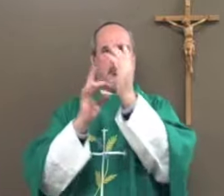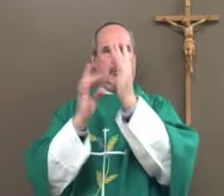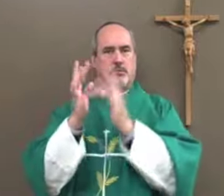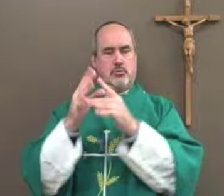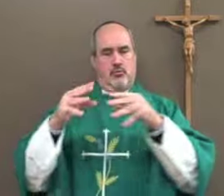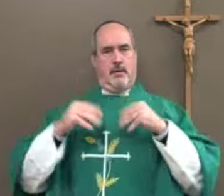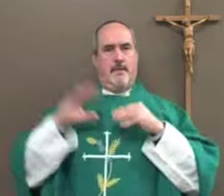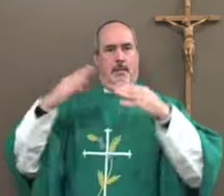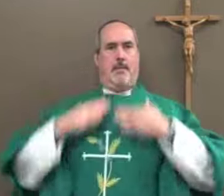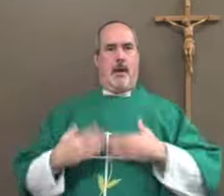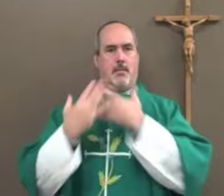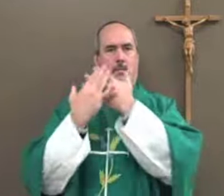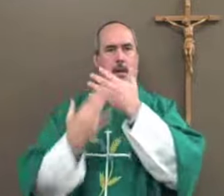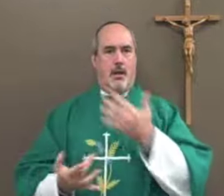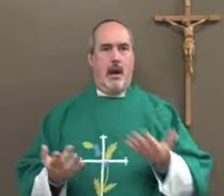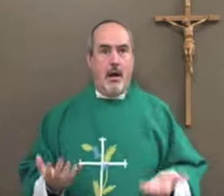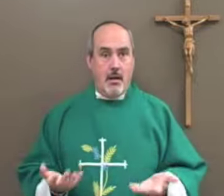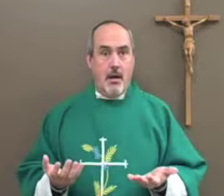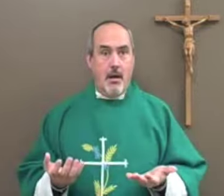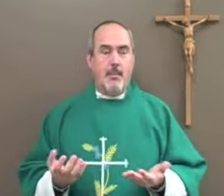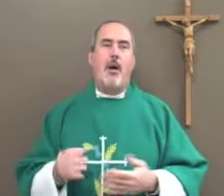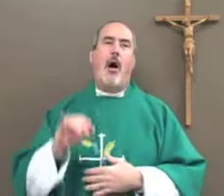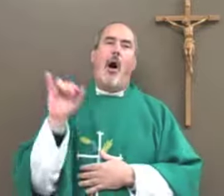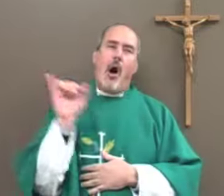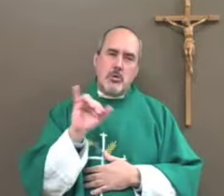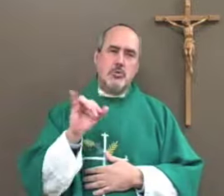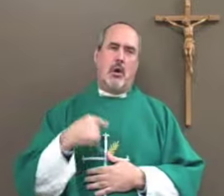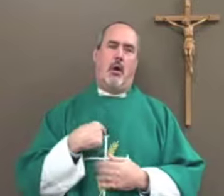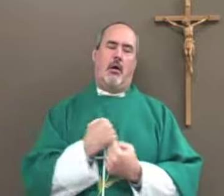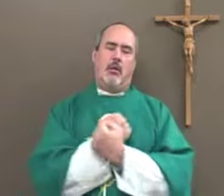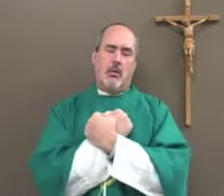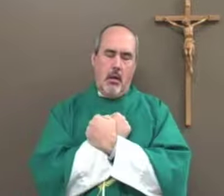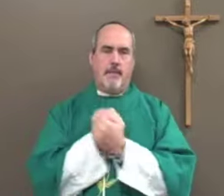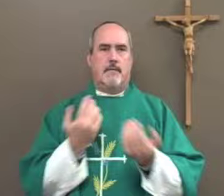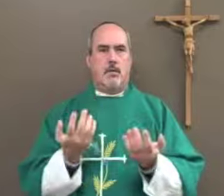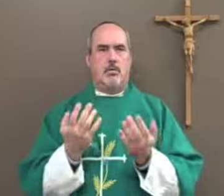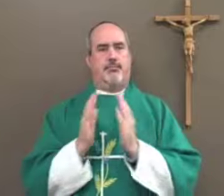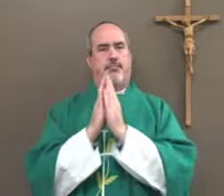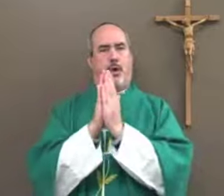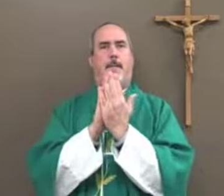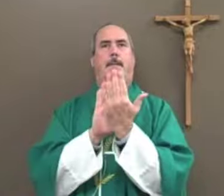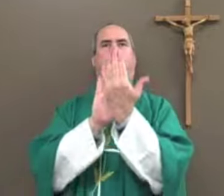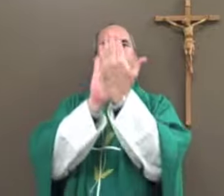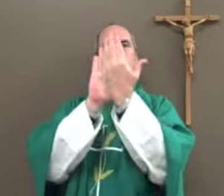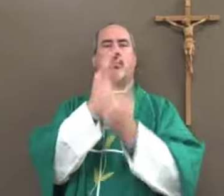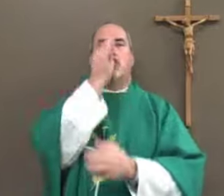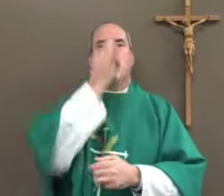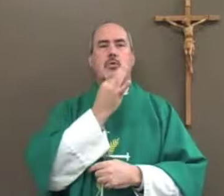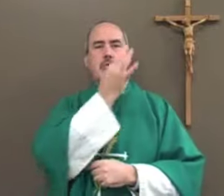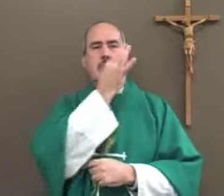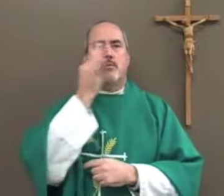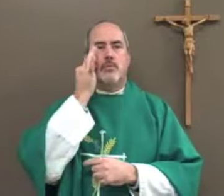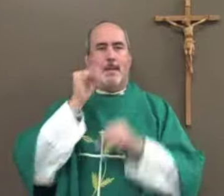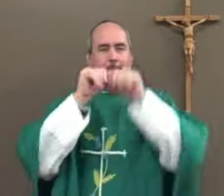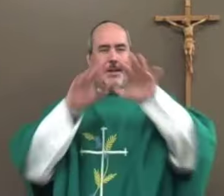us to go to Mass, to accept the body and blood of Jesus Christ. Also, I love to